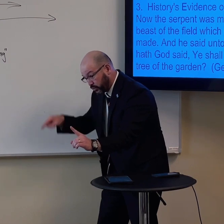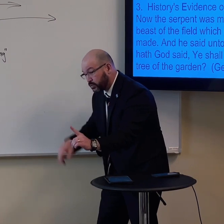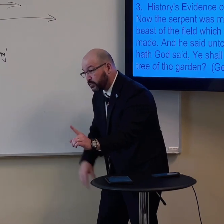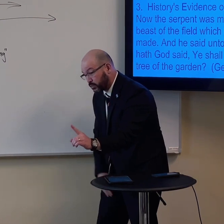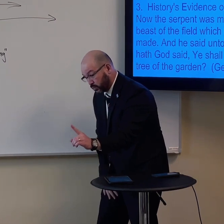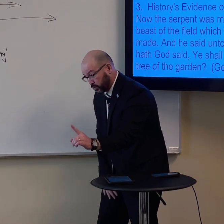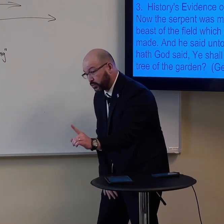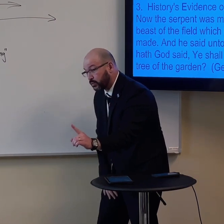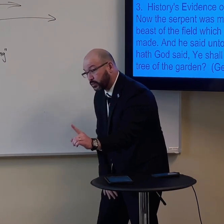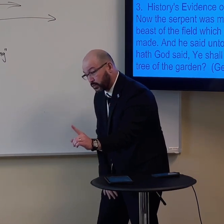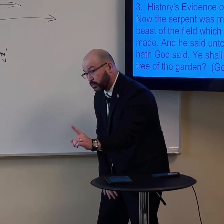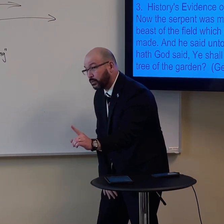It'll be better for you.